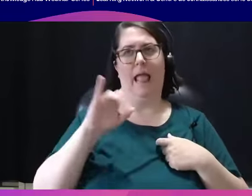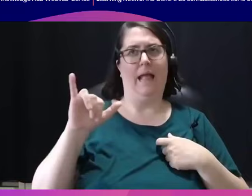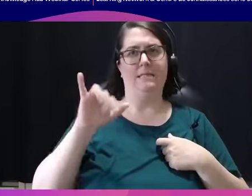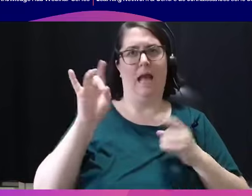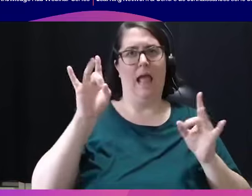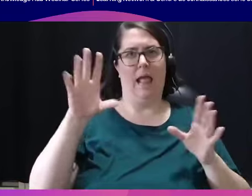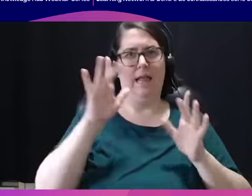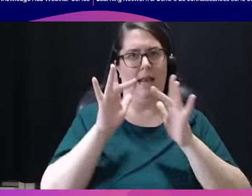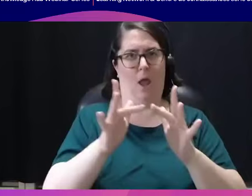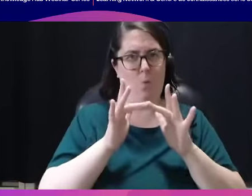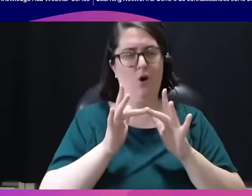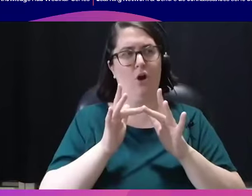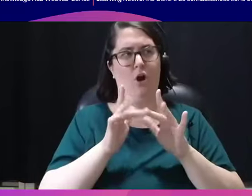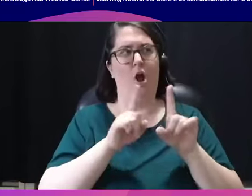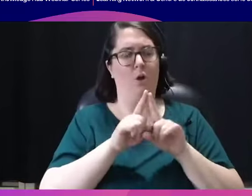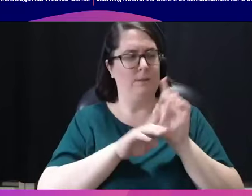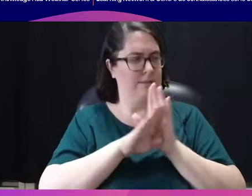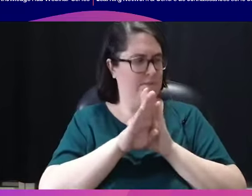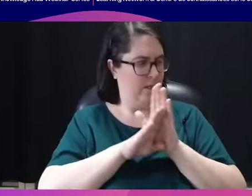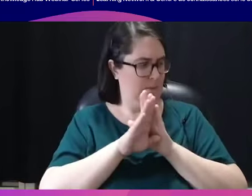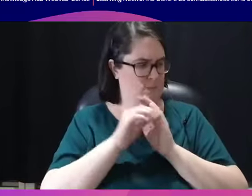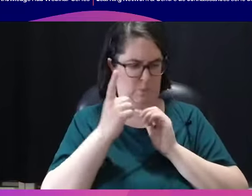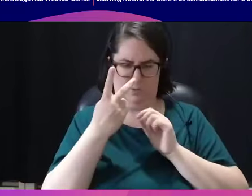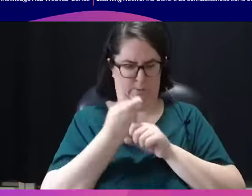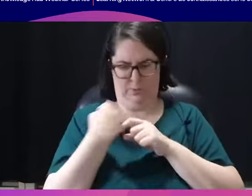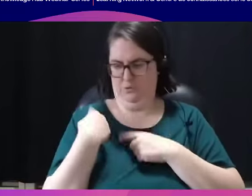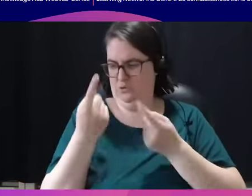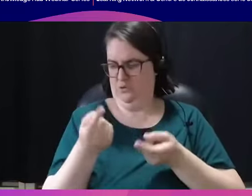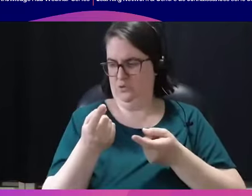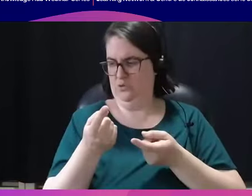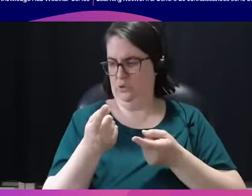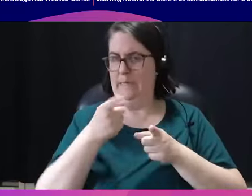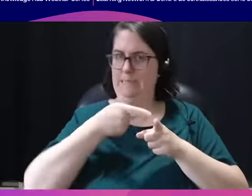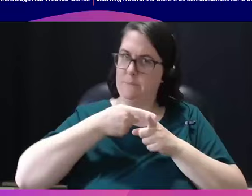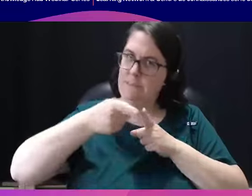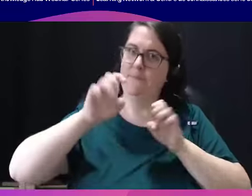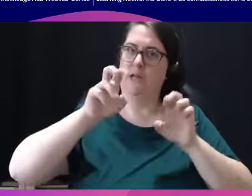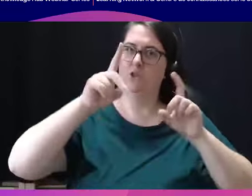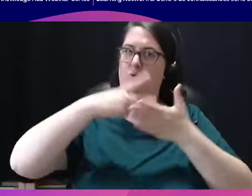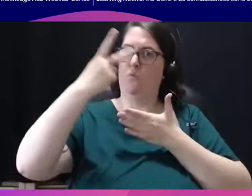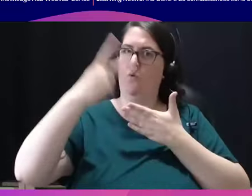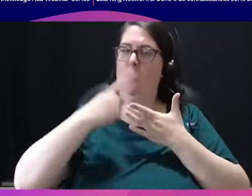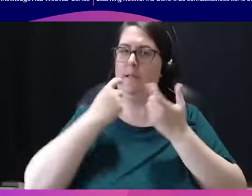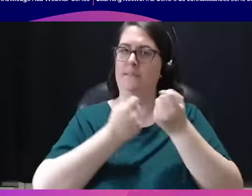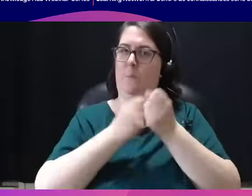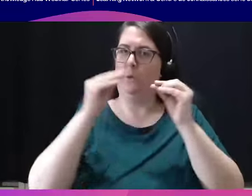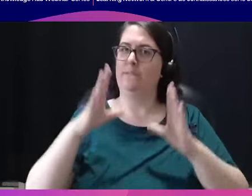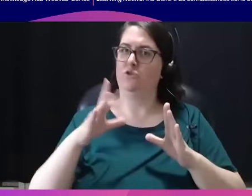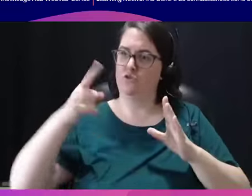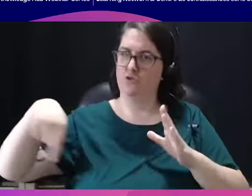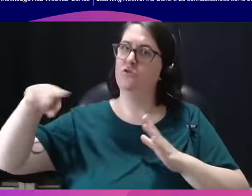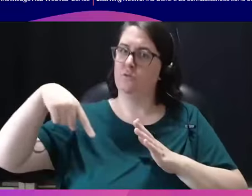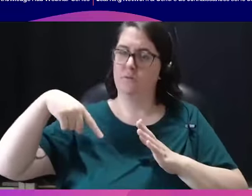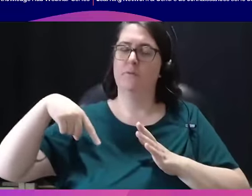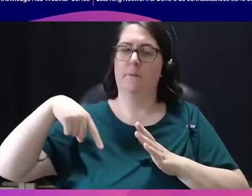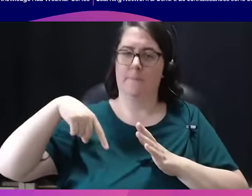Network also developed, I think in the past year or two, a specific education program that supports teachers